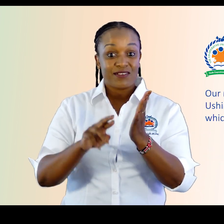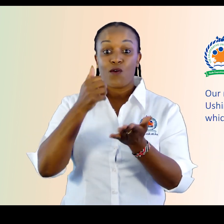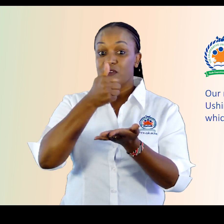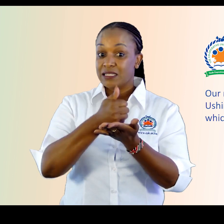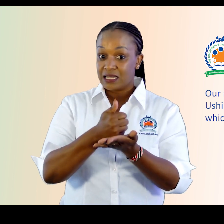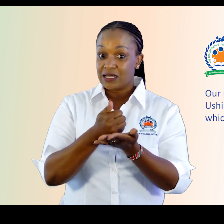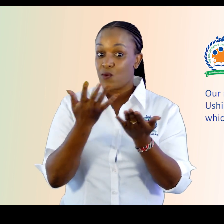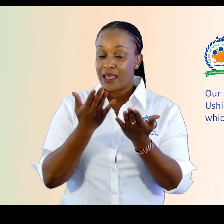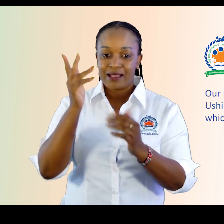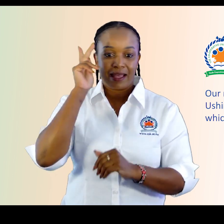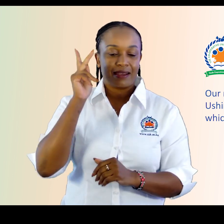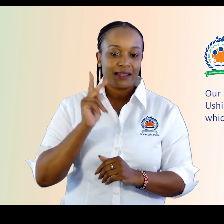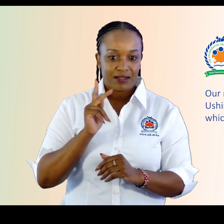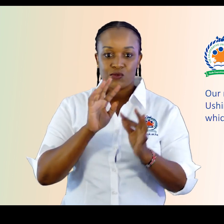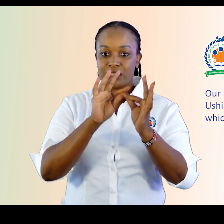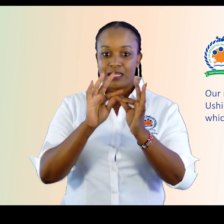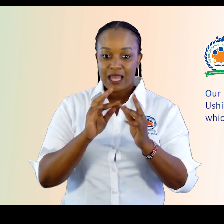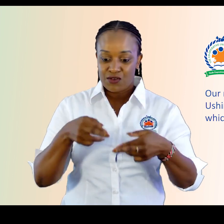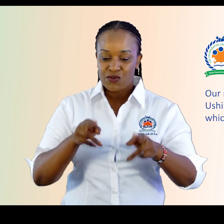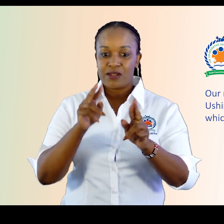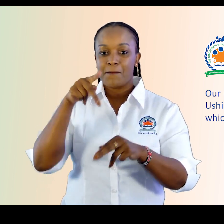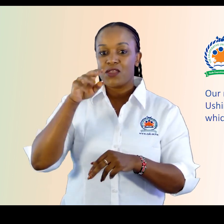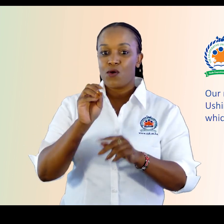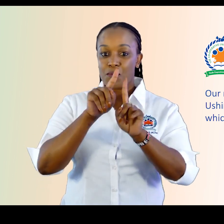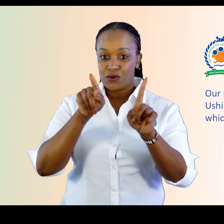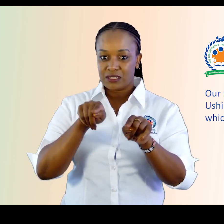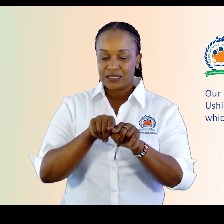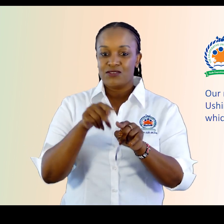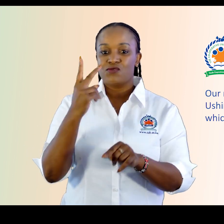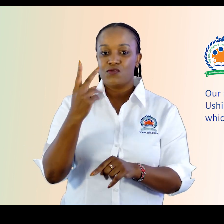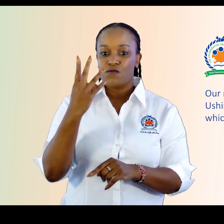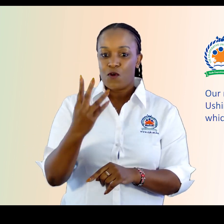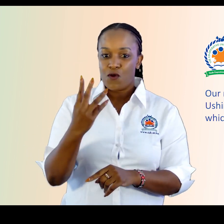are located at Karen, Oshirika Road, P.O. Box